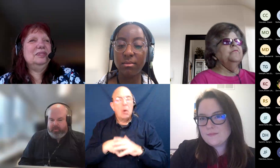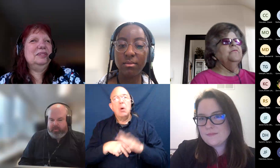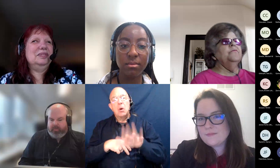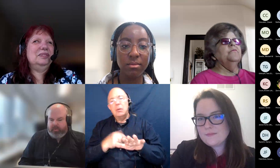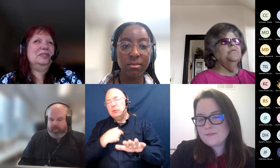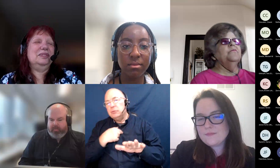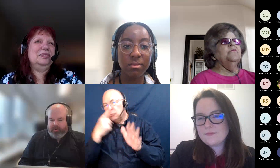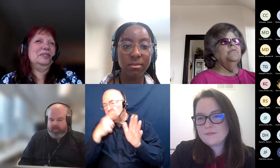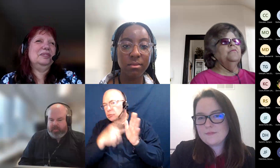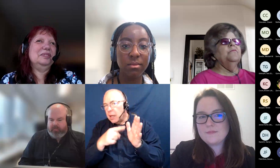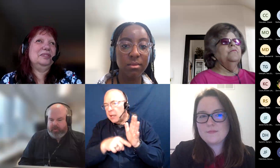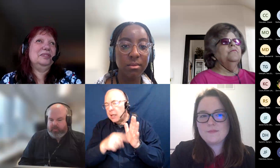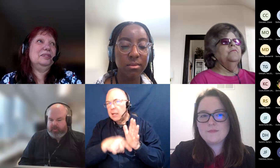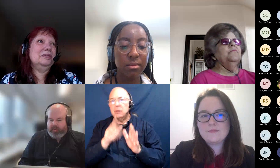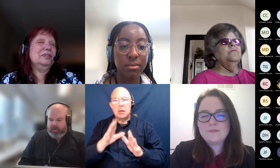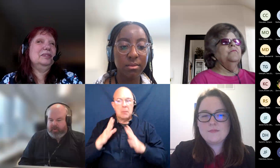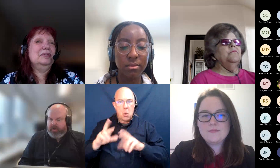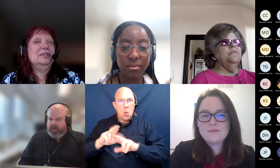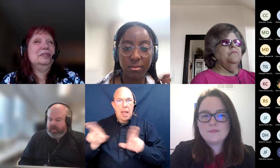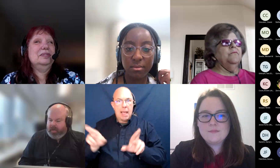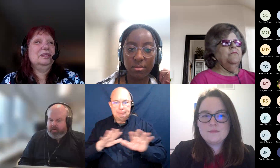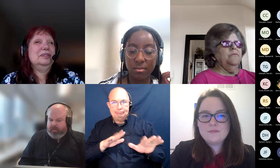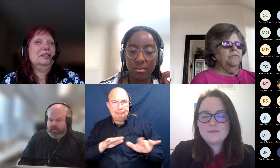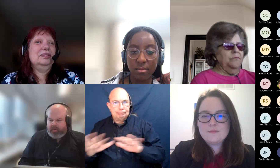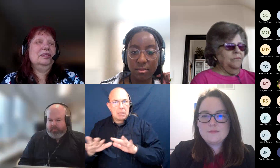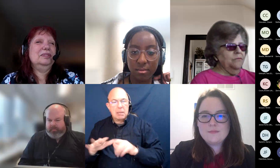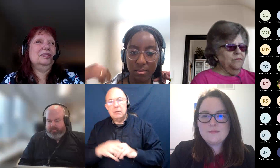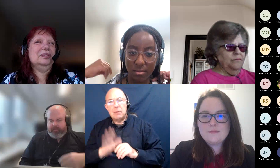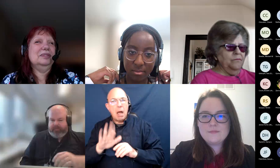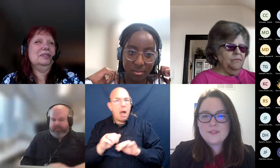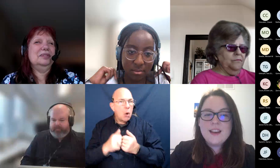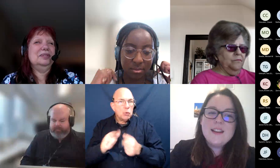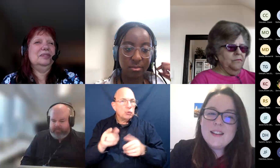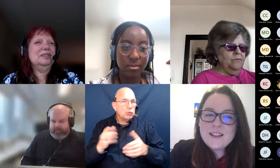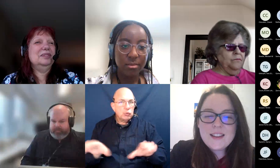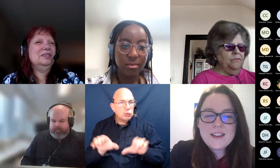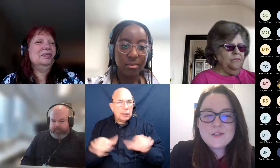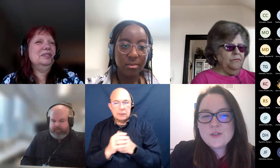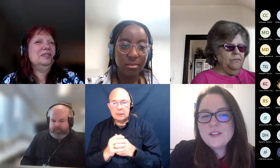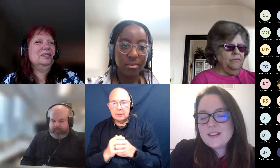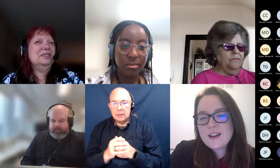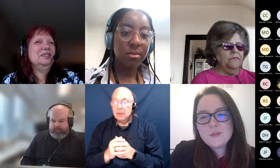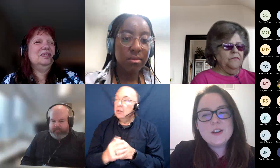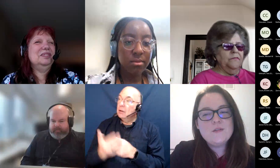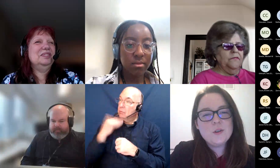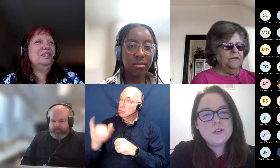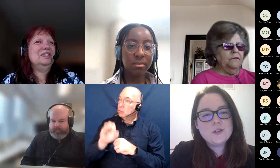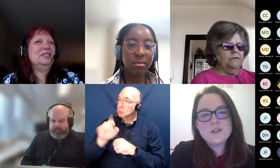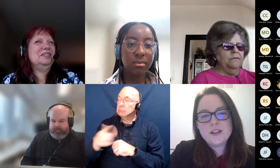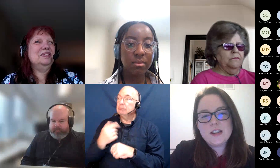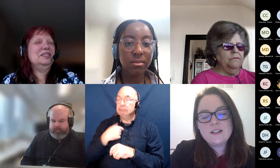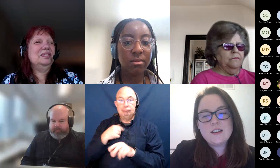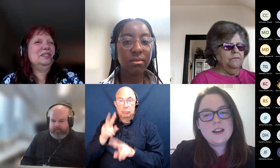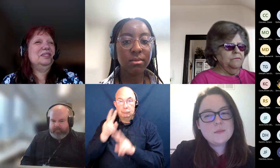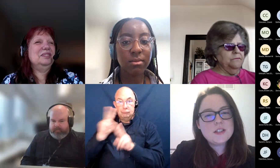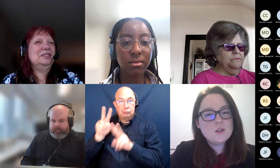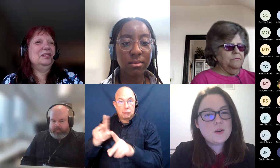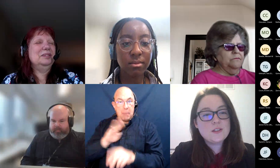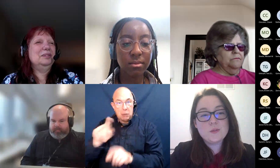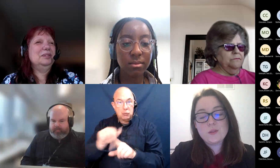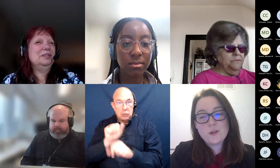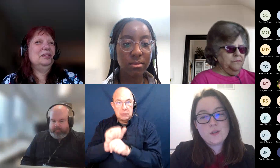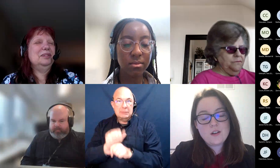check in with you in preparation for your return. How are you doing? Thank you, Joel. I'm looking forward to returning. I